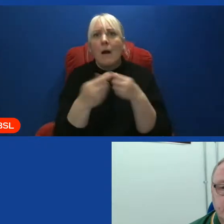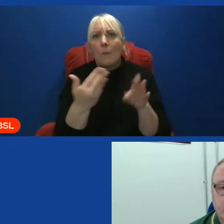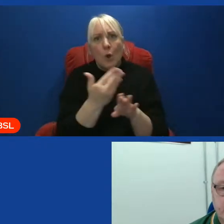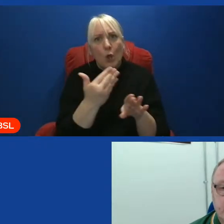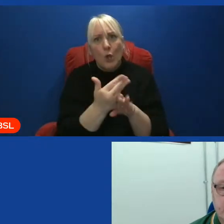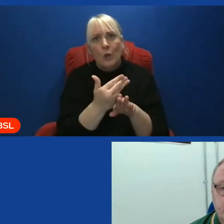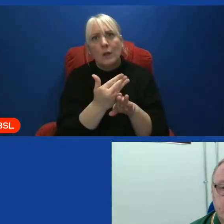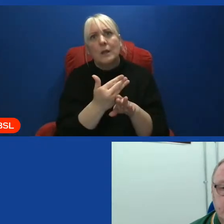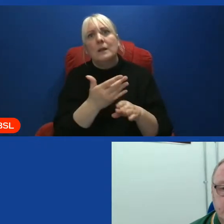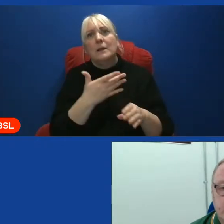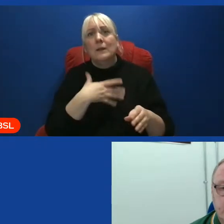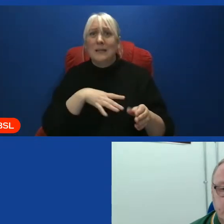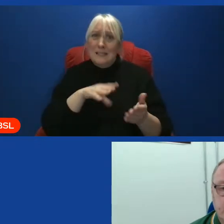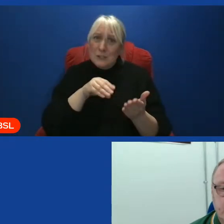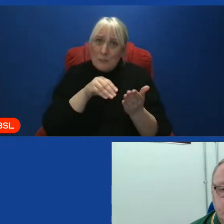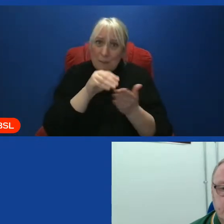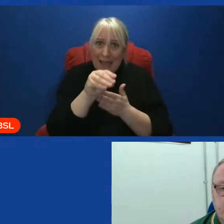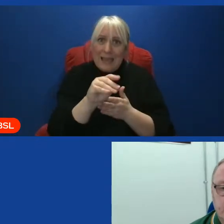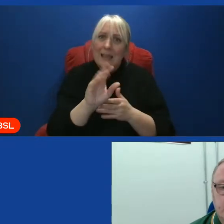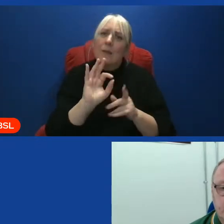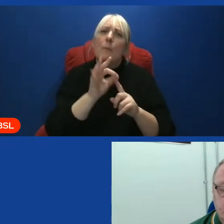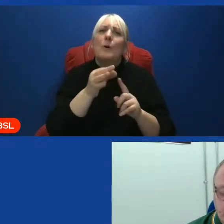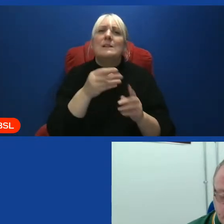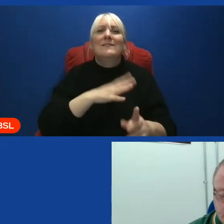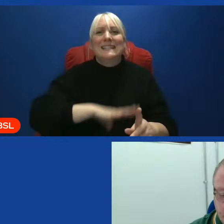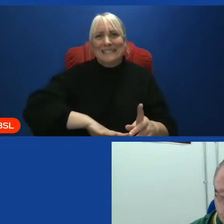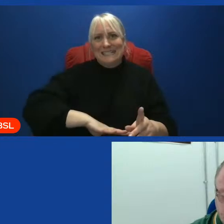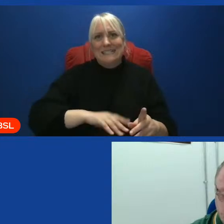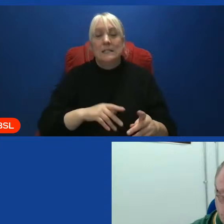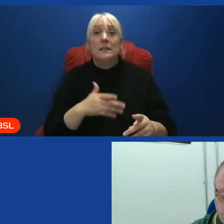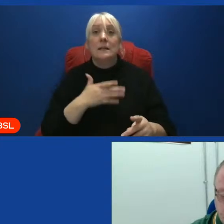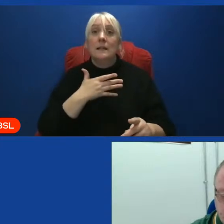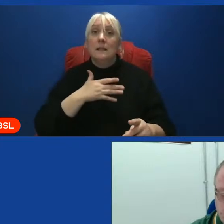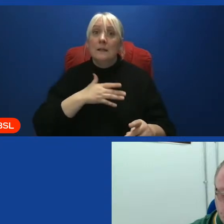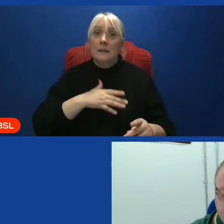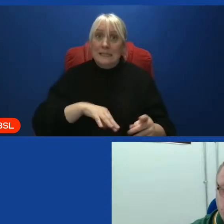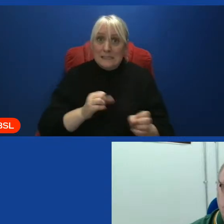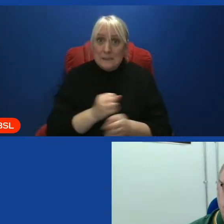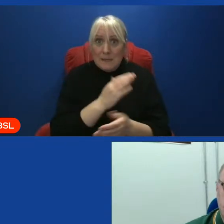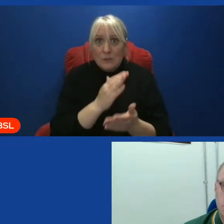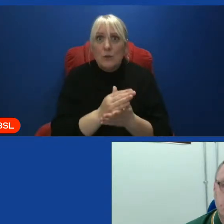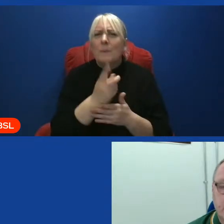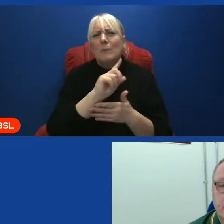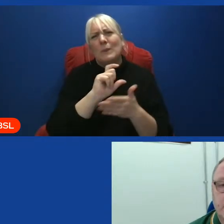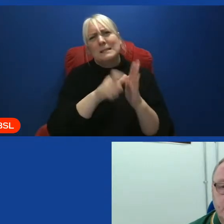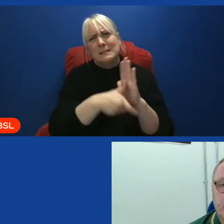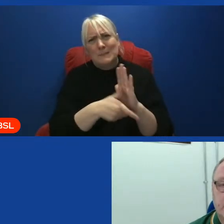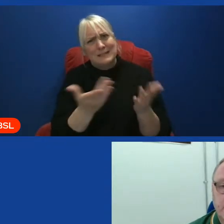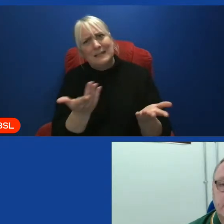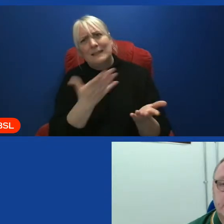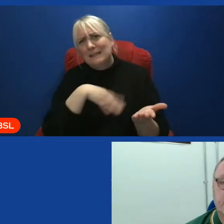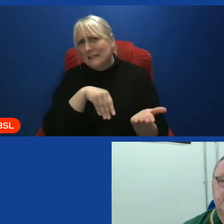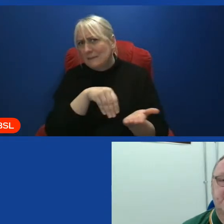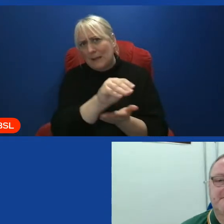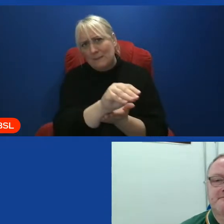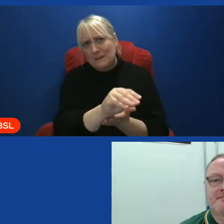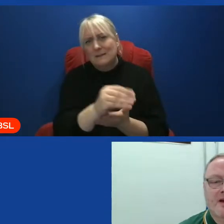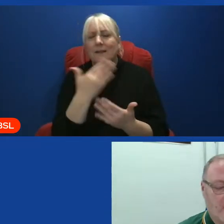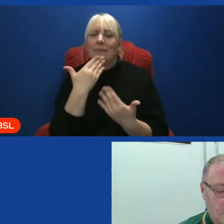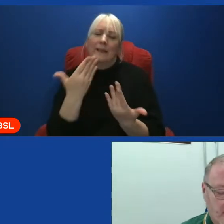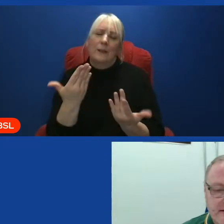payments at the point of need, and certainly ensuring that we have got payments in place for people with disabilities. So I'll leave that there. Thanks,